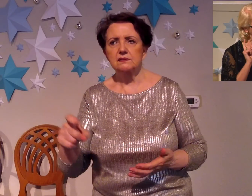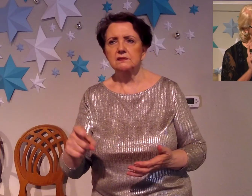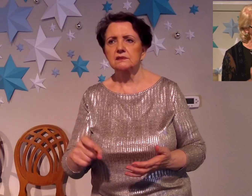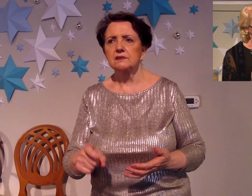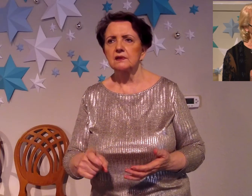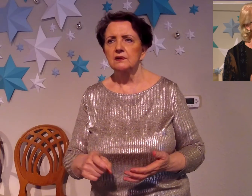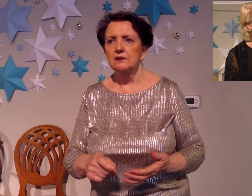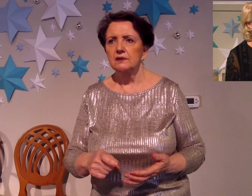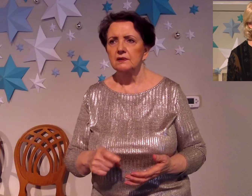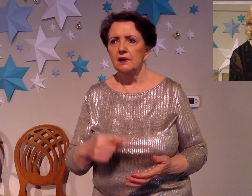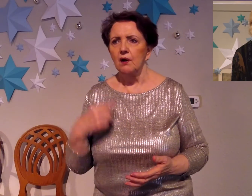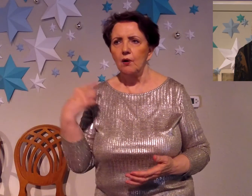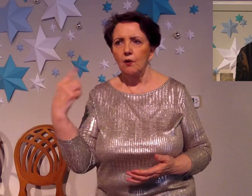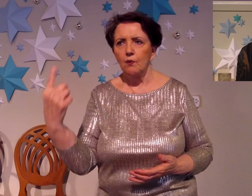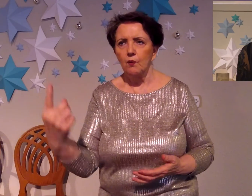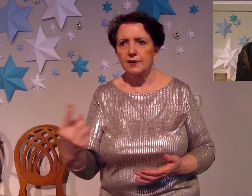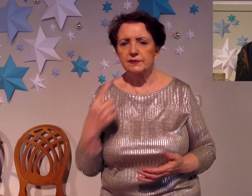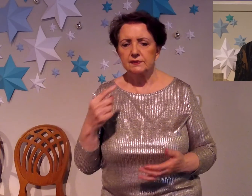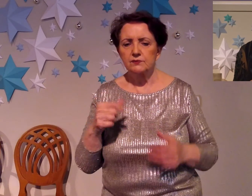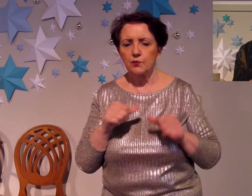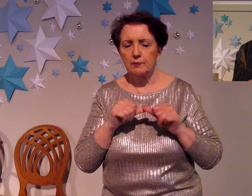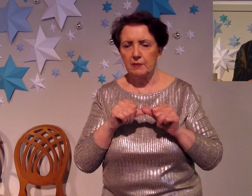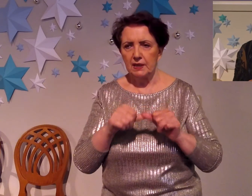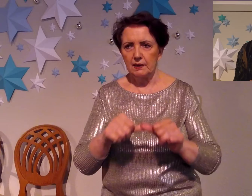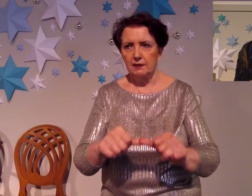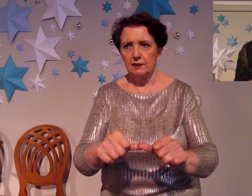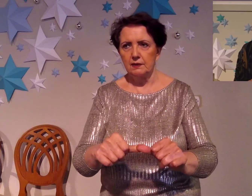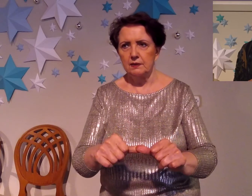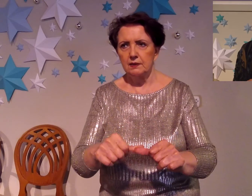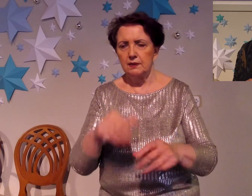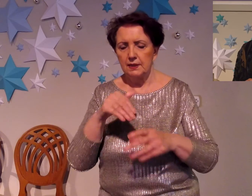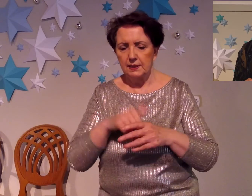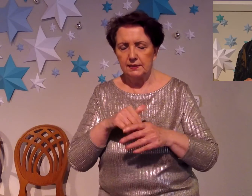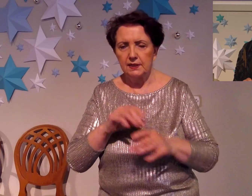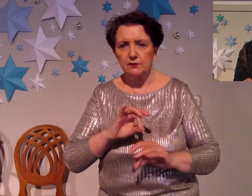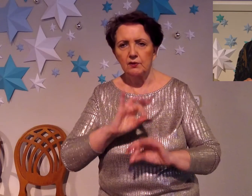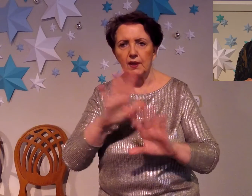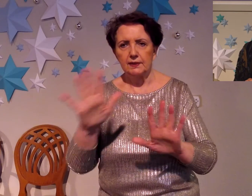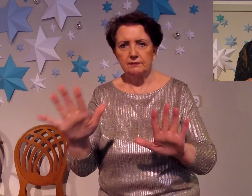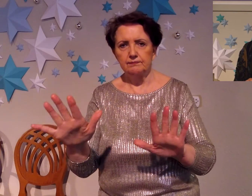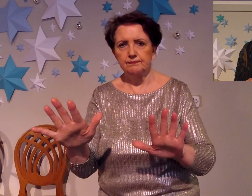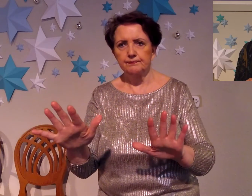and always remain an inner light.